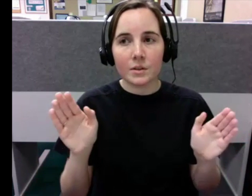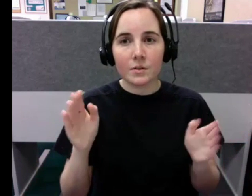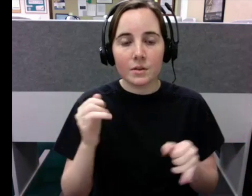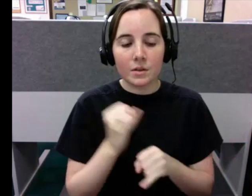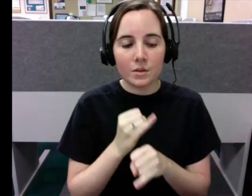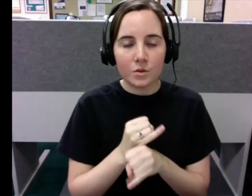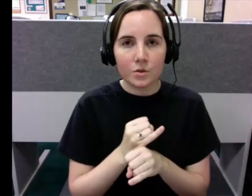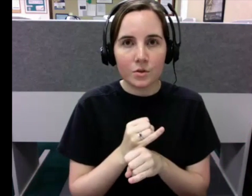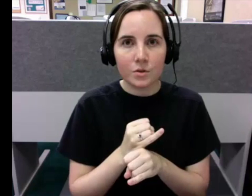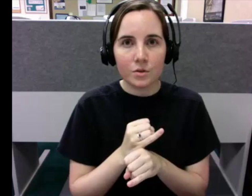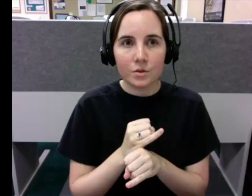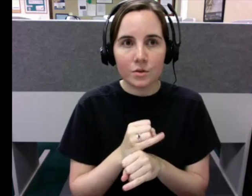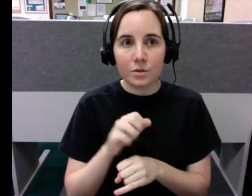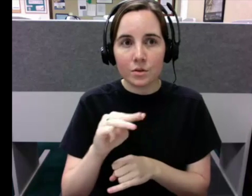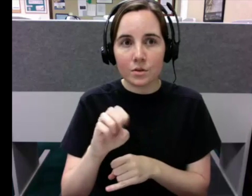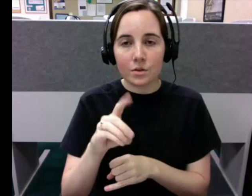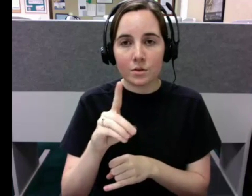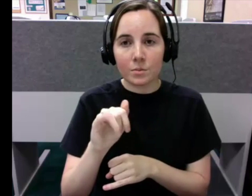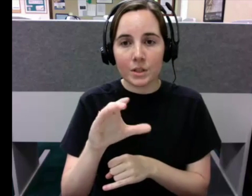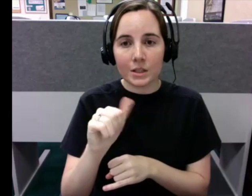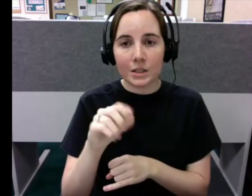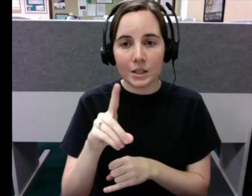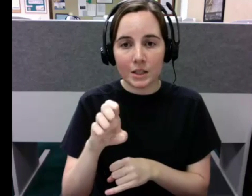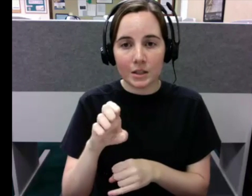a small SSI benefit.